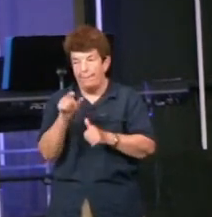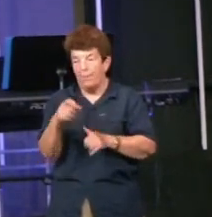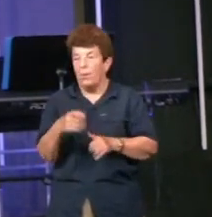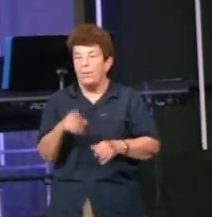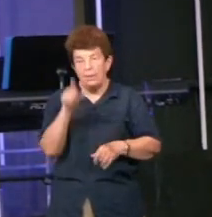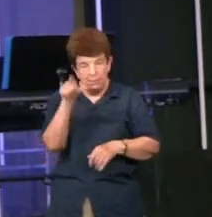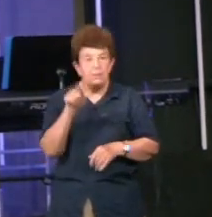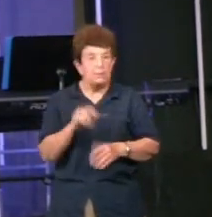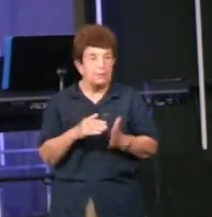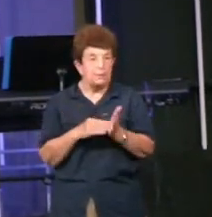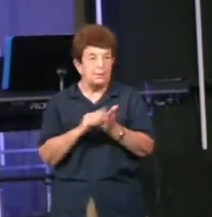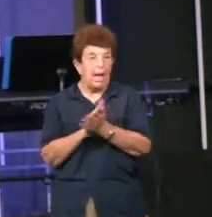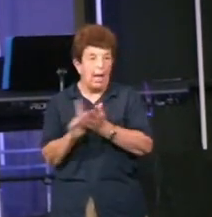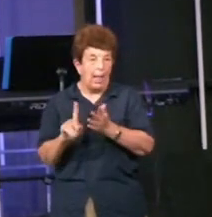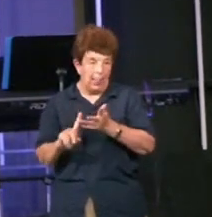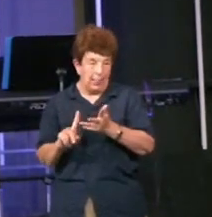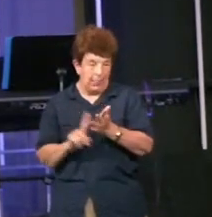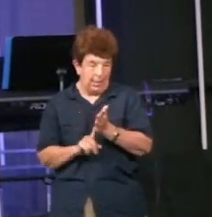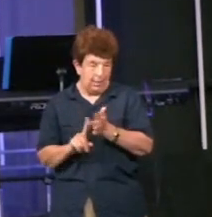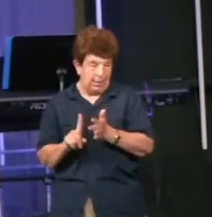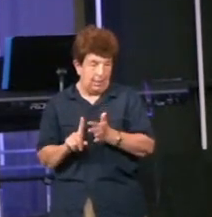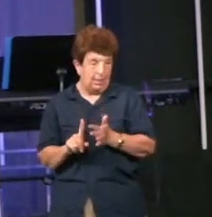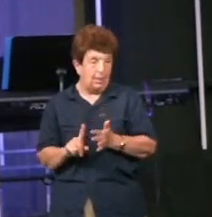significantly more than Zali does.